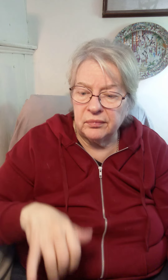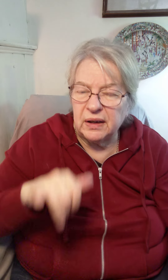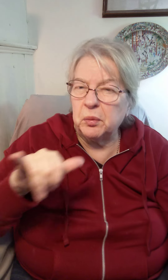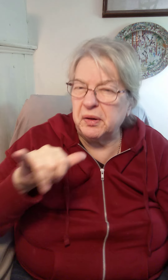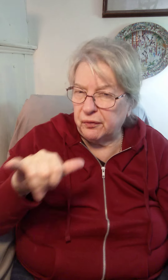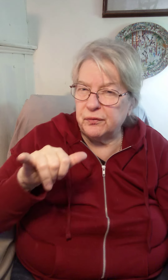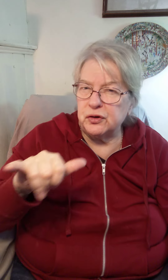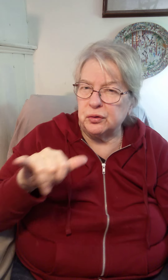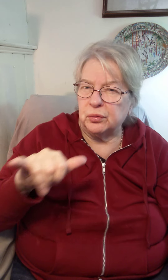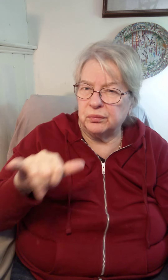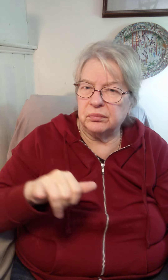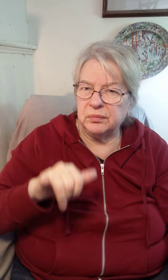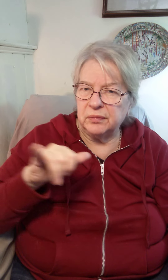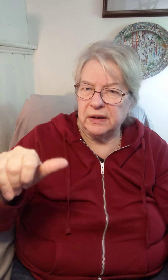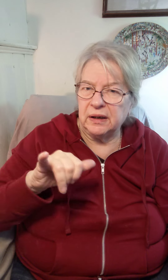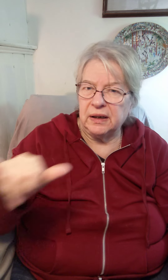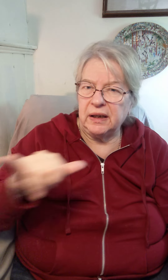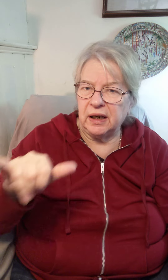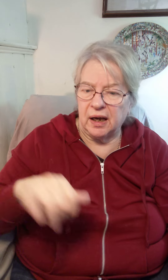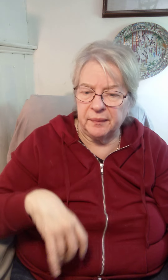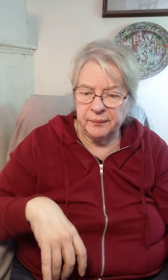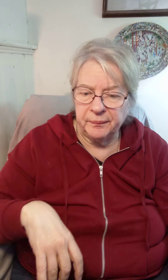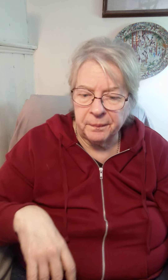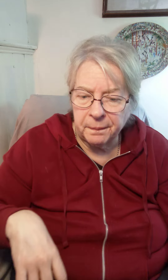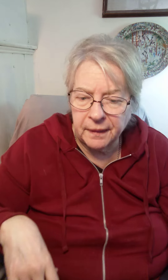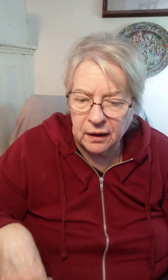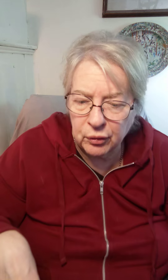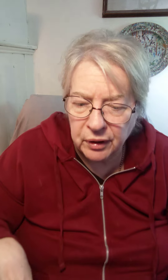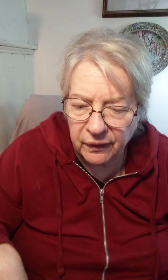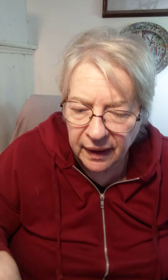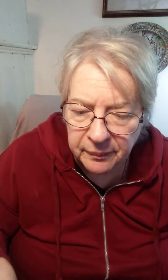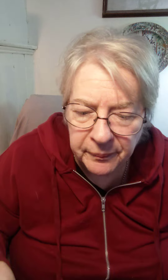That would be two. He and I agree on that.